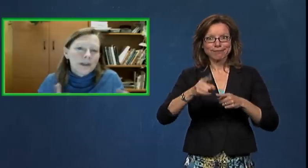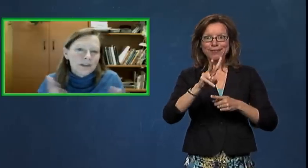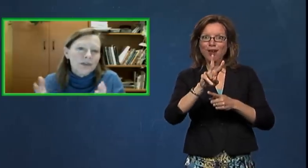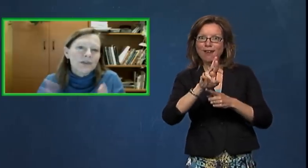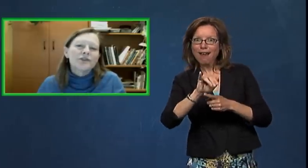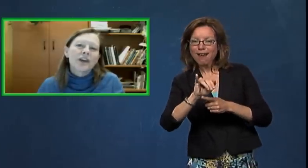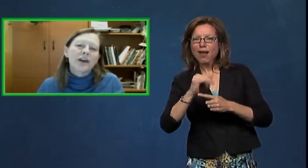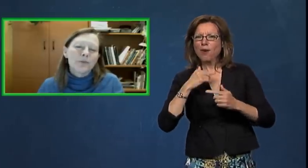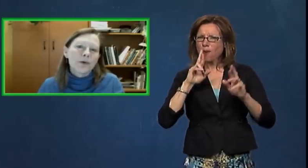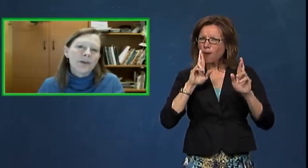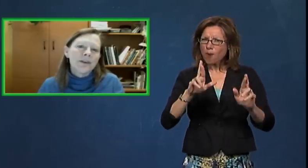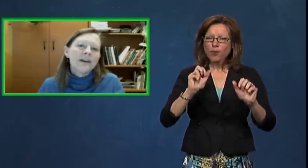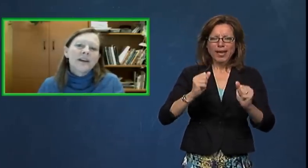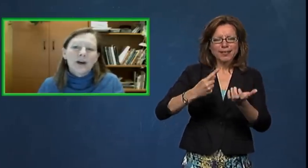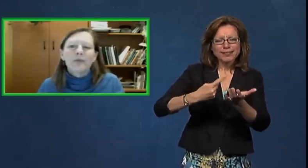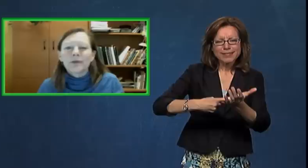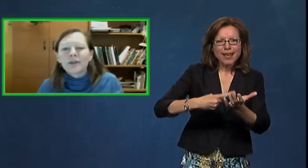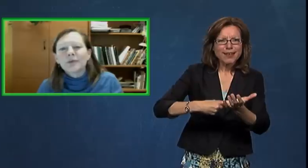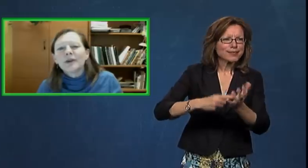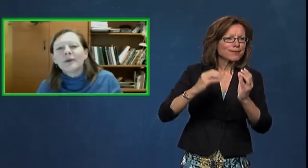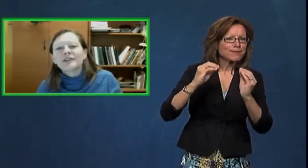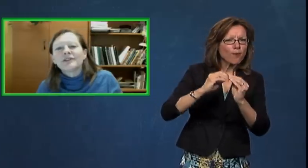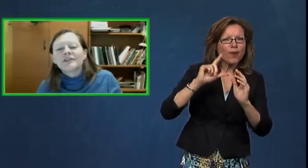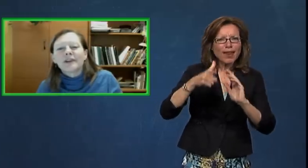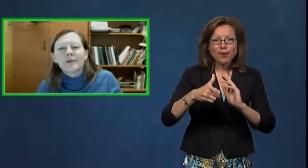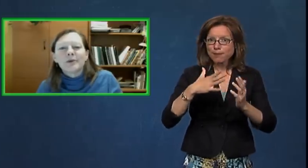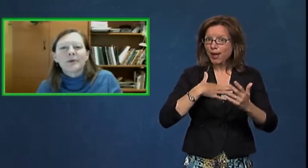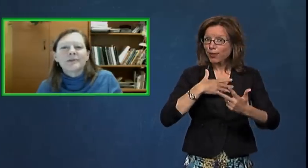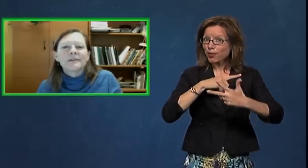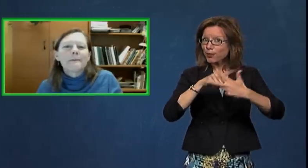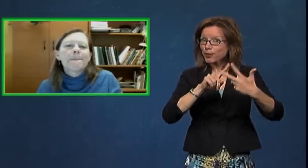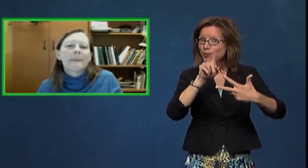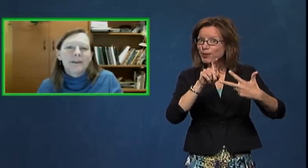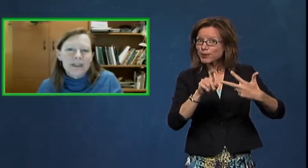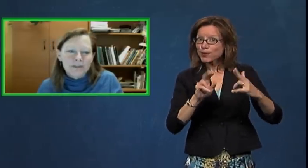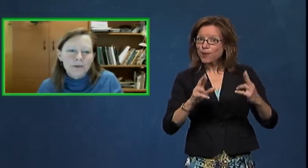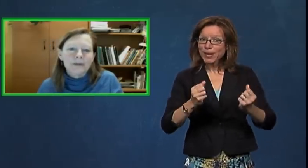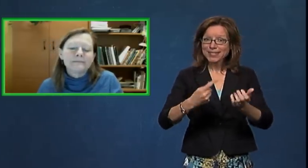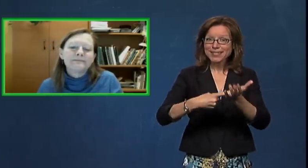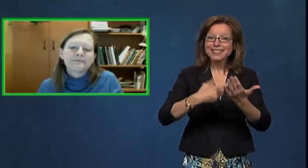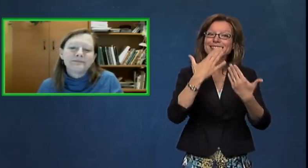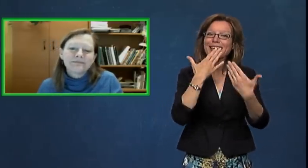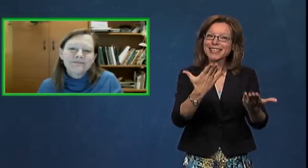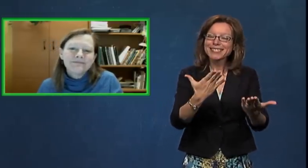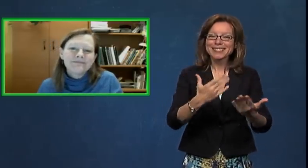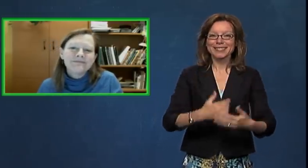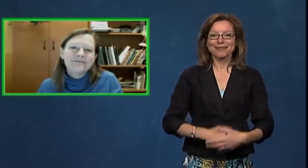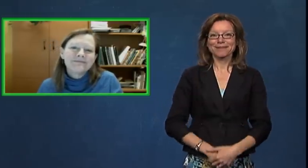hope we get to chat more about the 3 questions that I posed. Thanks, everyone.